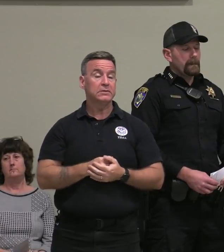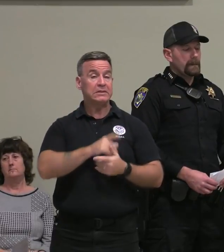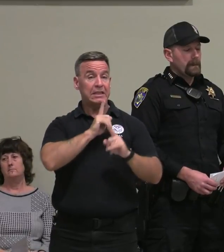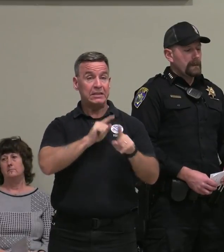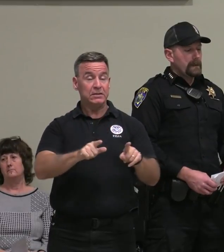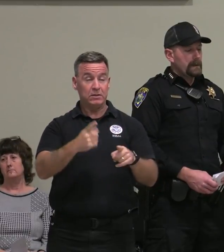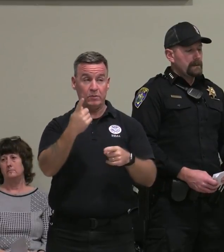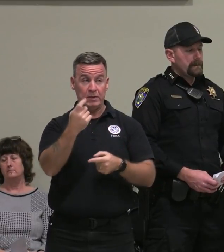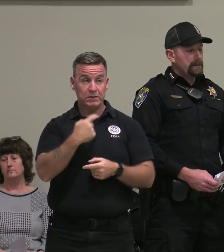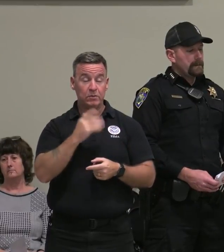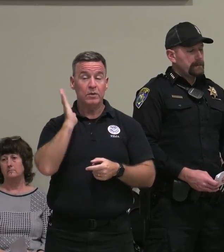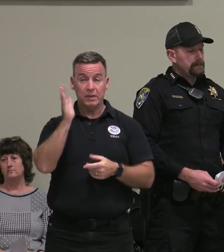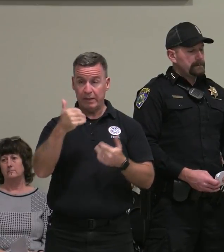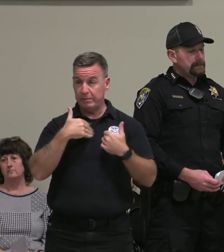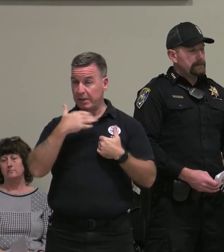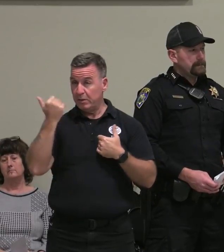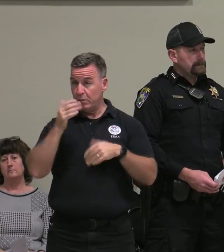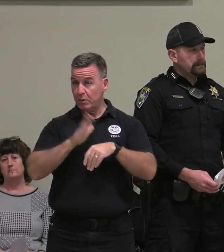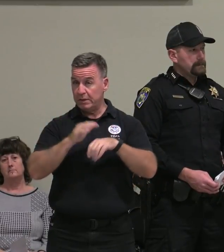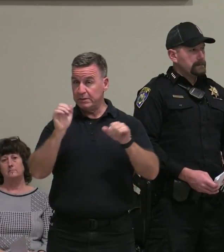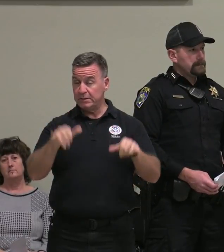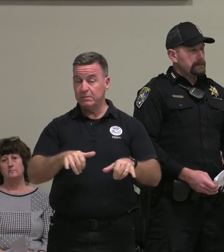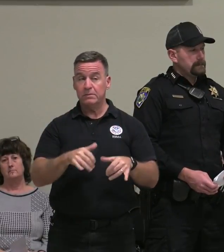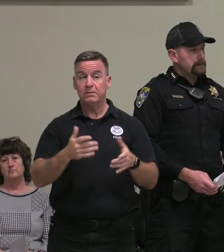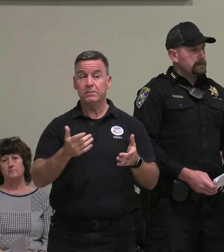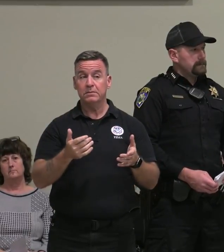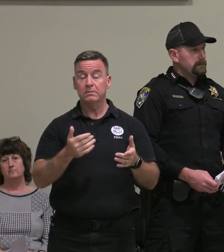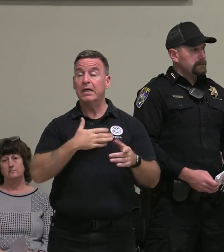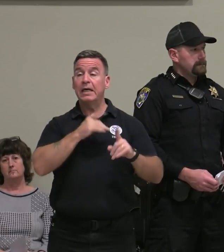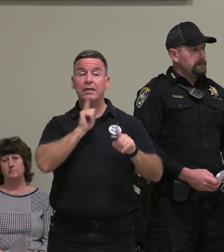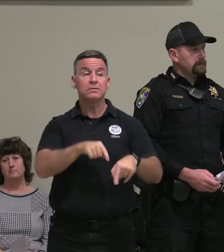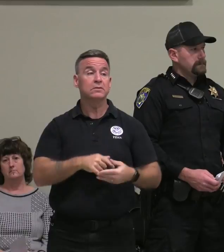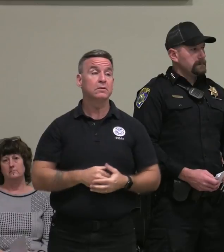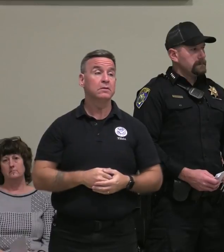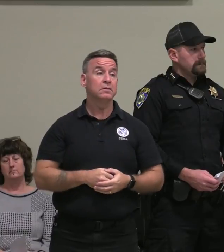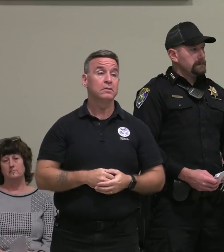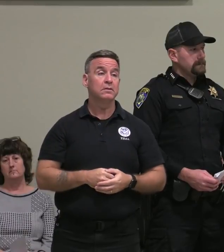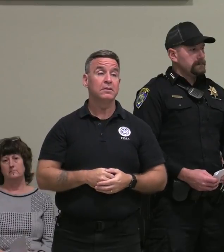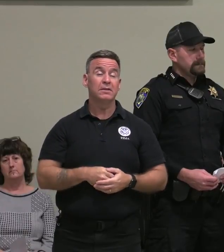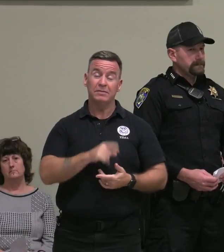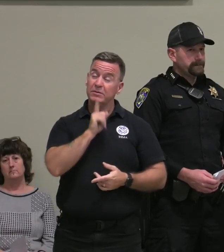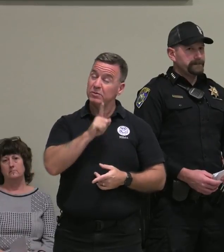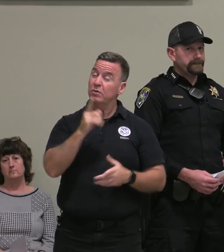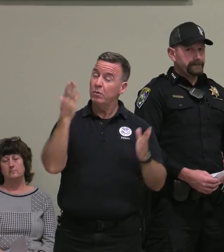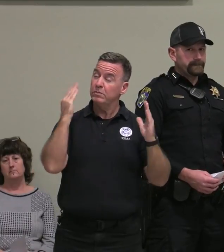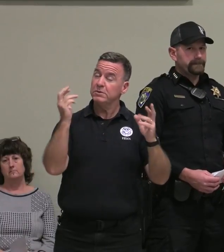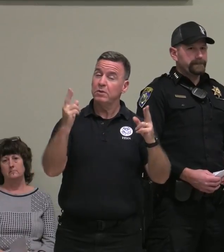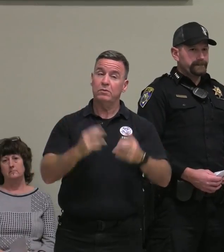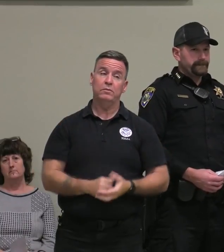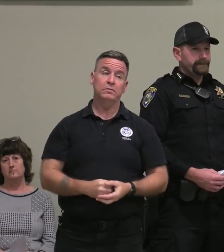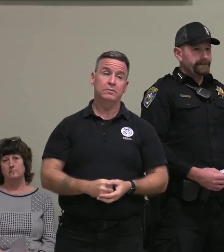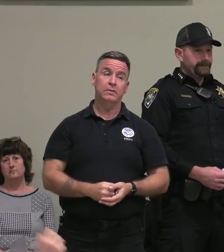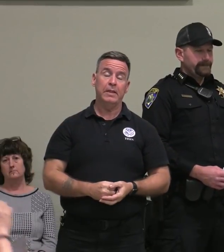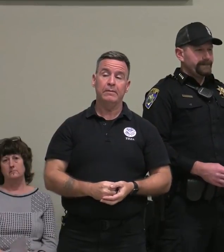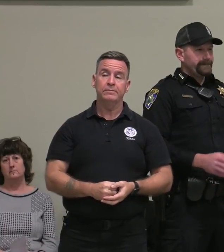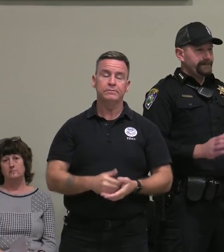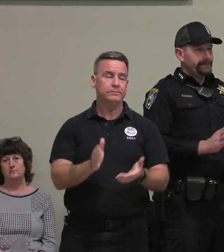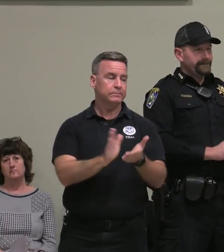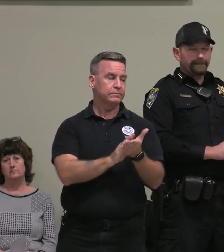the answer to the question, will there be a better warning system? Here's my answer. I damn sure hope so. Okay.